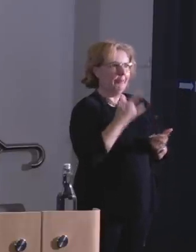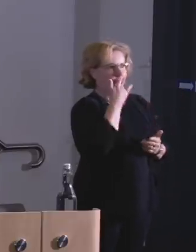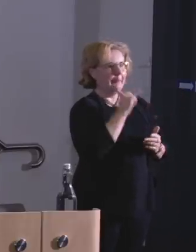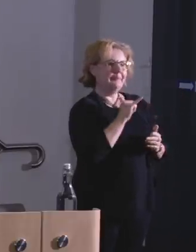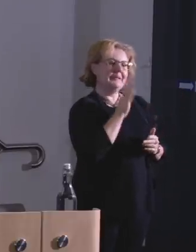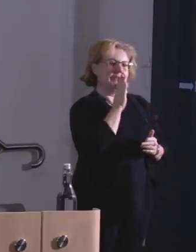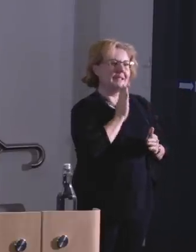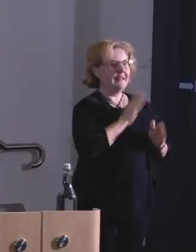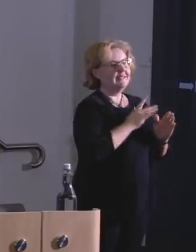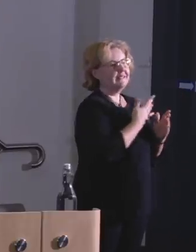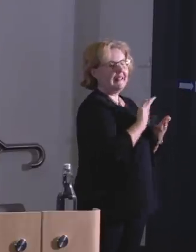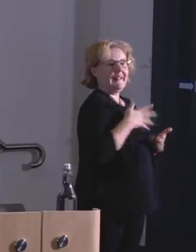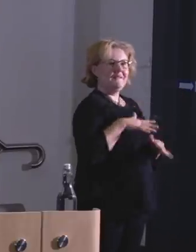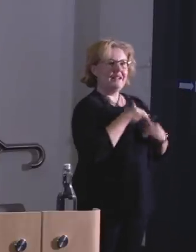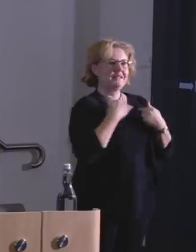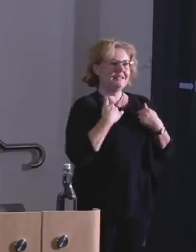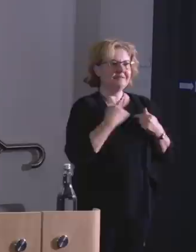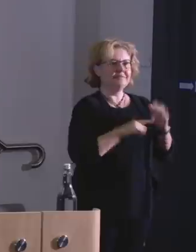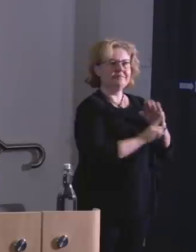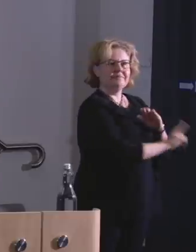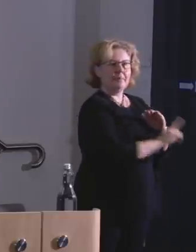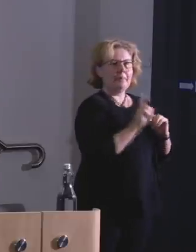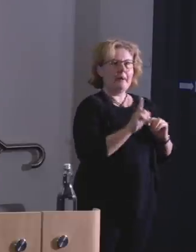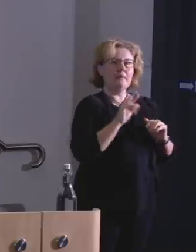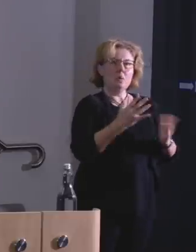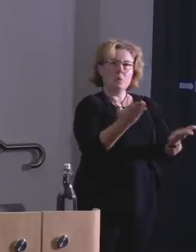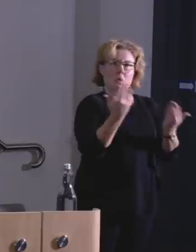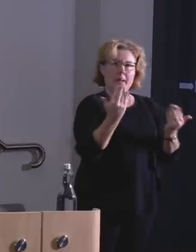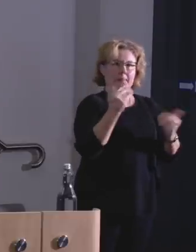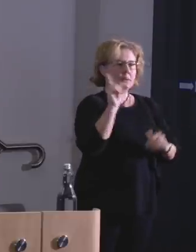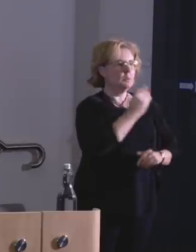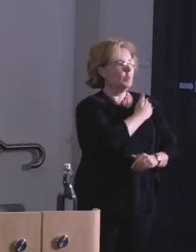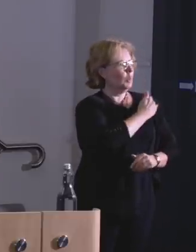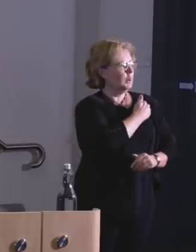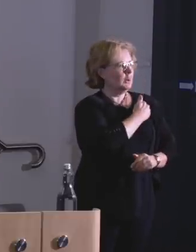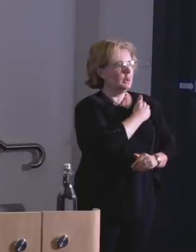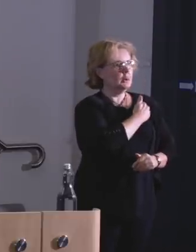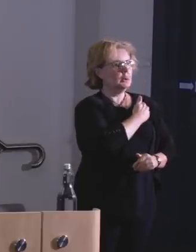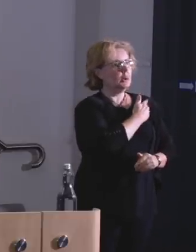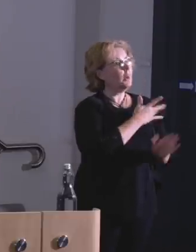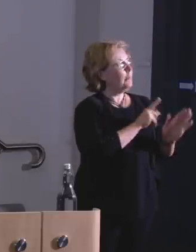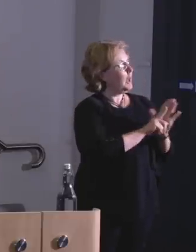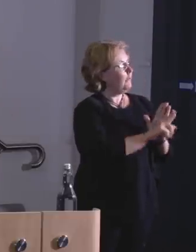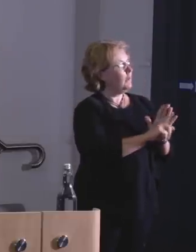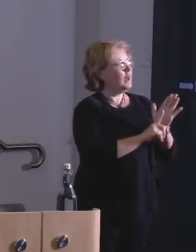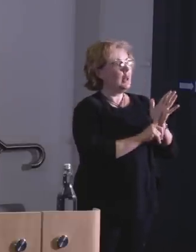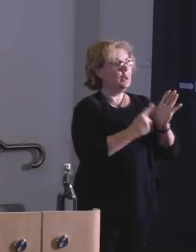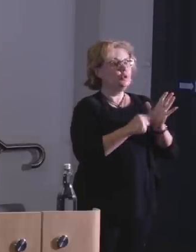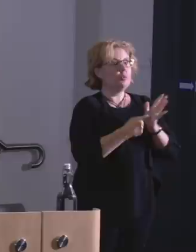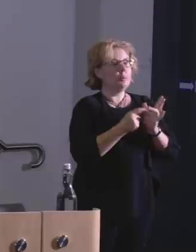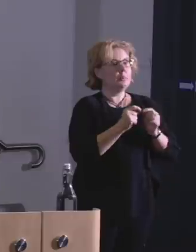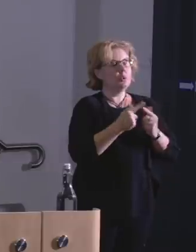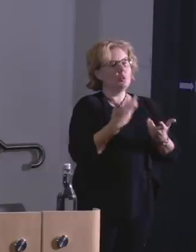sadly left us, for the welcome this morning on behalf of La Trobe University, who is